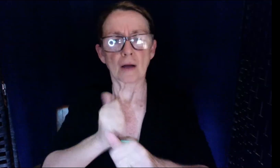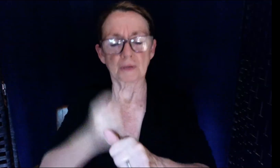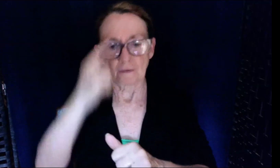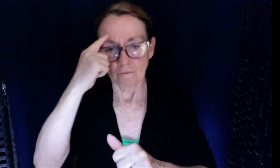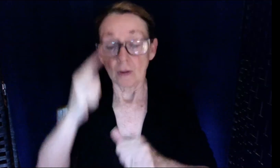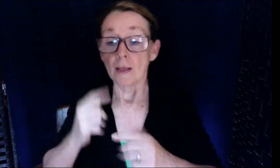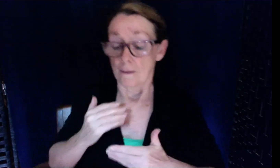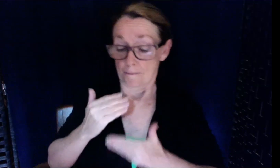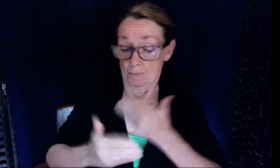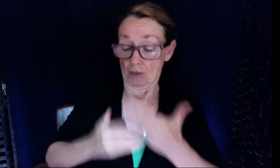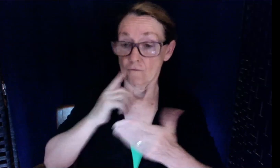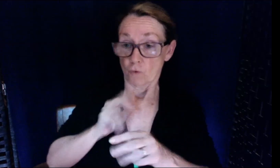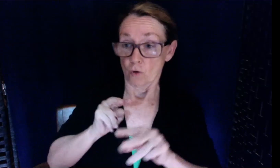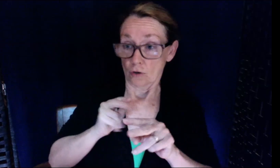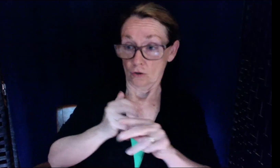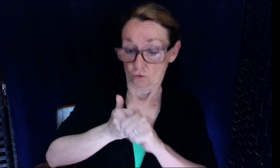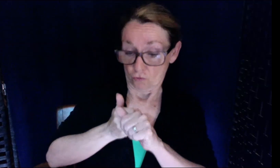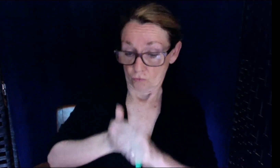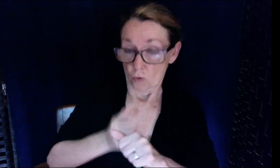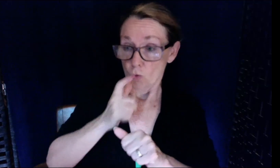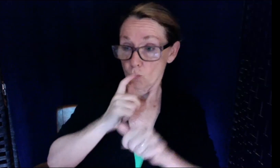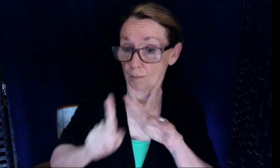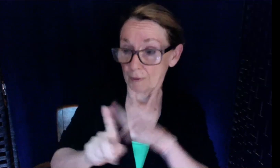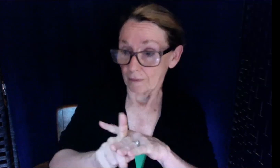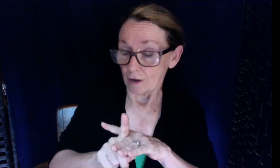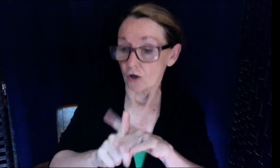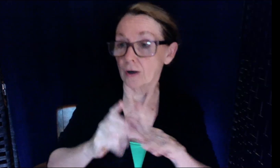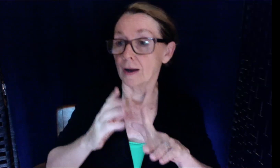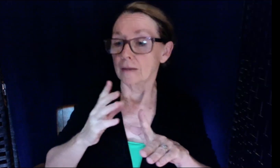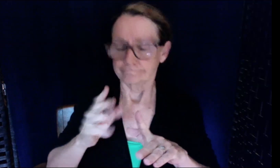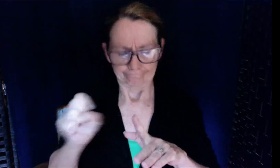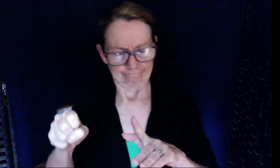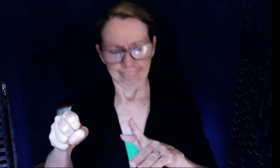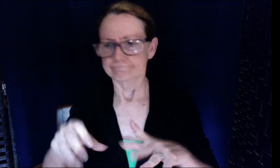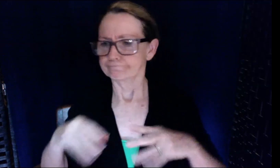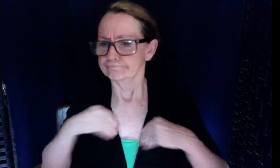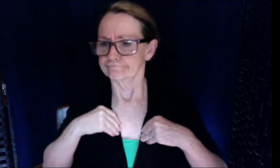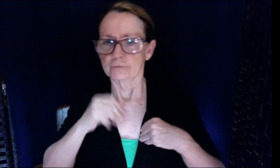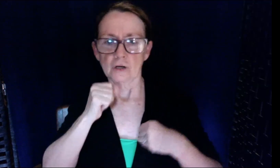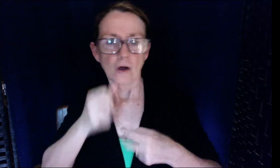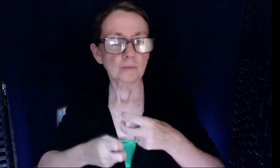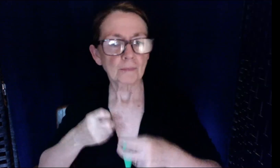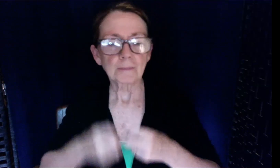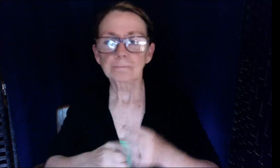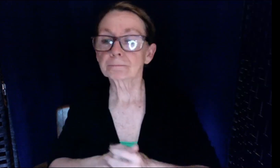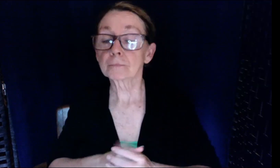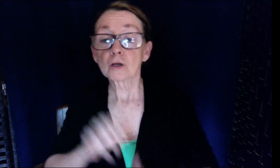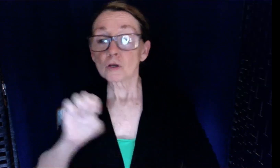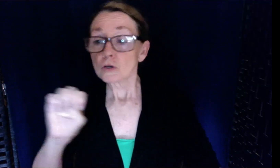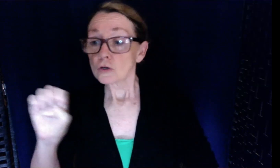the tracking of who will Yes. be there and, Yes. okay, yep, not a problem at all. And then Ernest, if you have anybody,